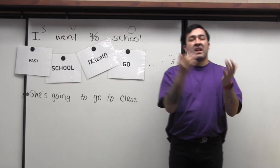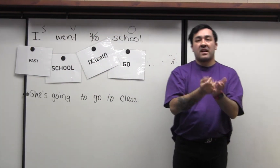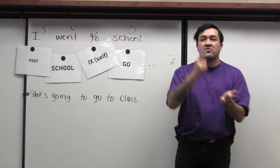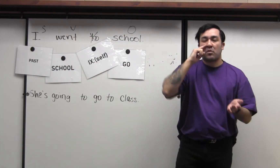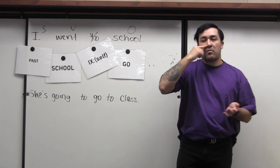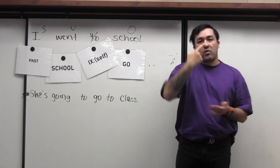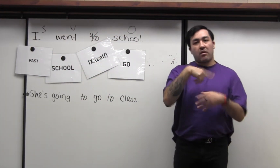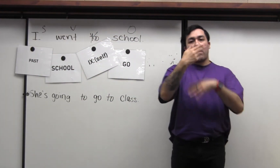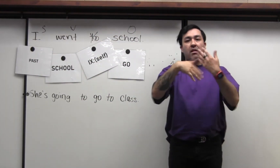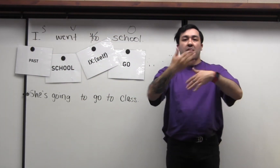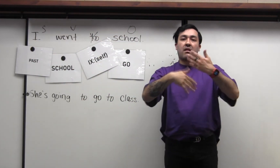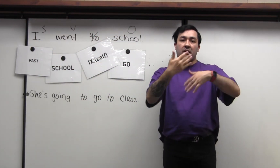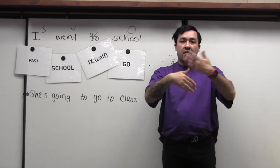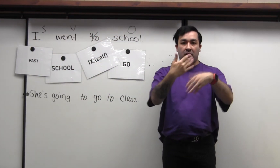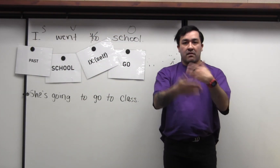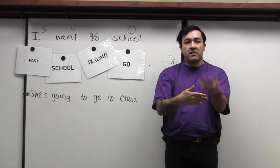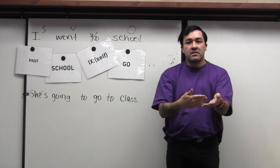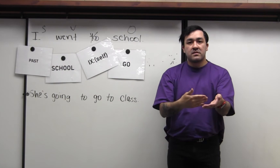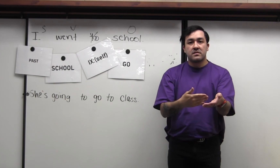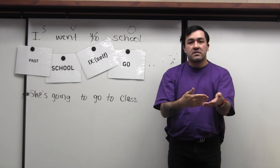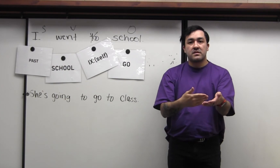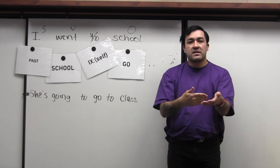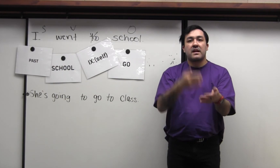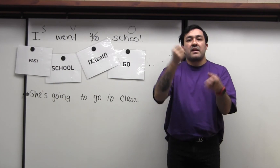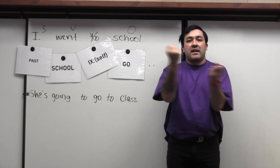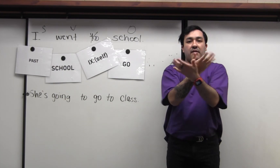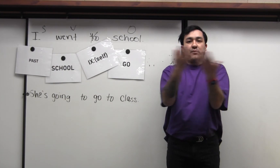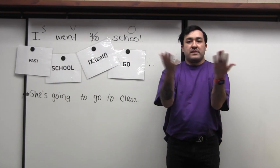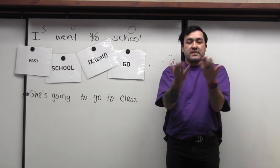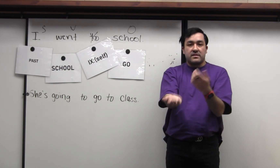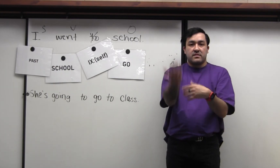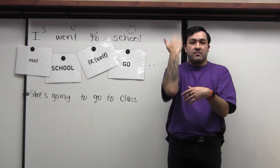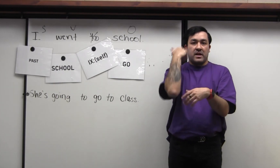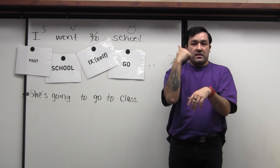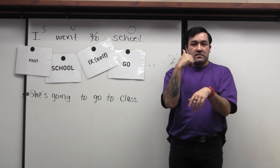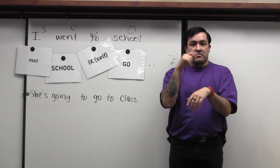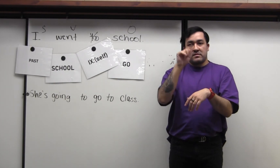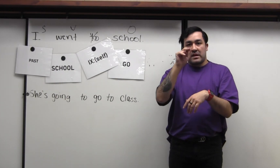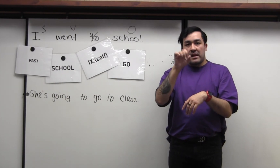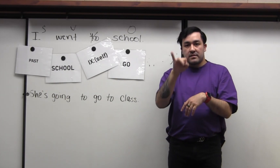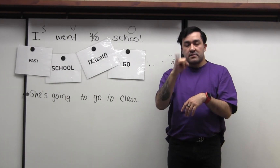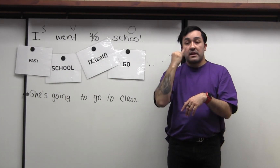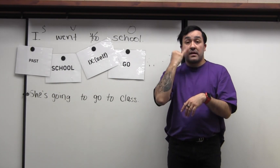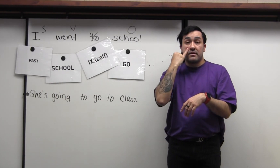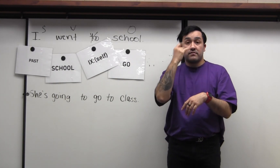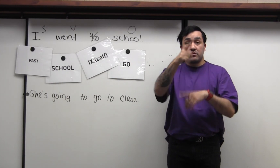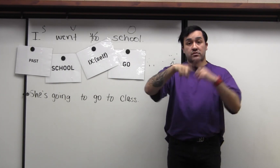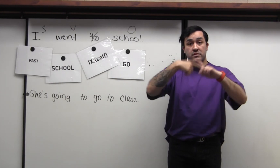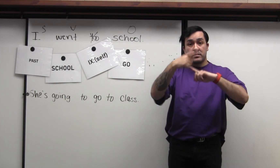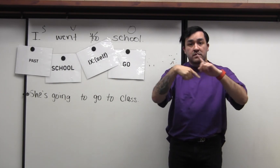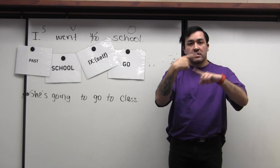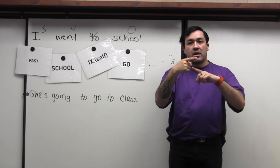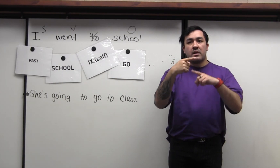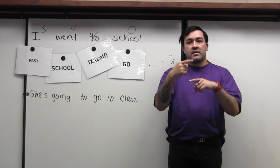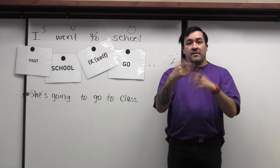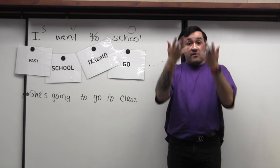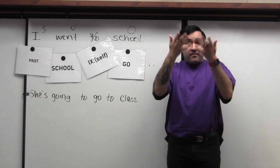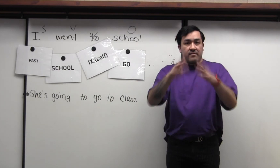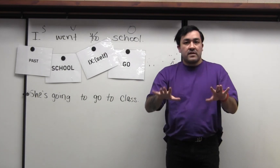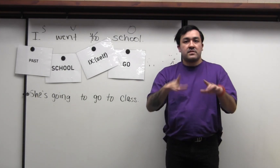up the entire presentation or comment. I went to school, class was really boring, blah, blah, blah, blah, blah, blah, blah. So if you